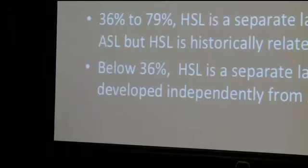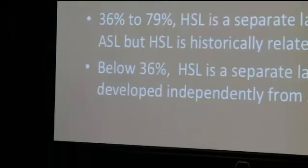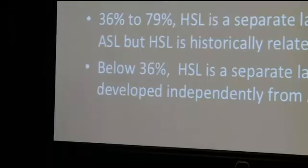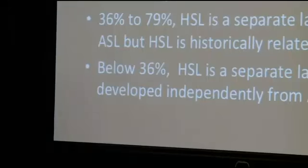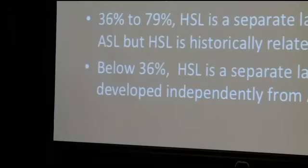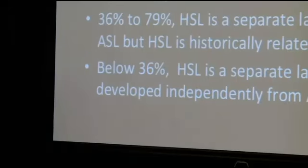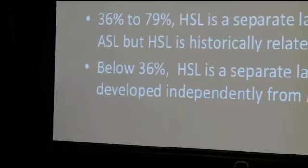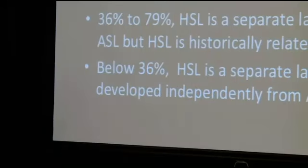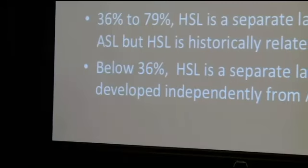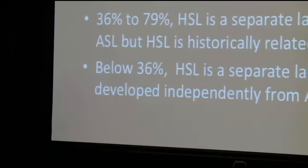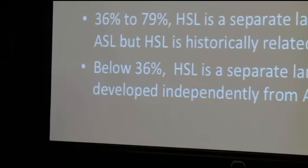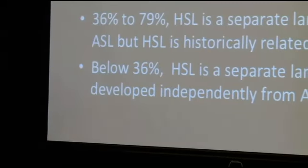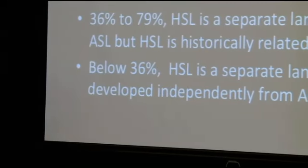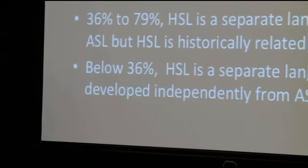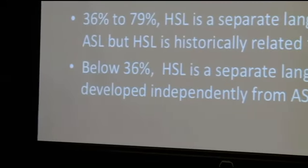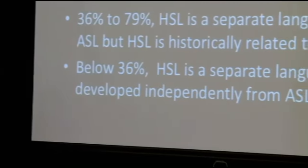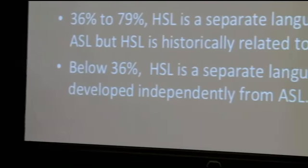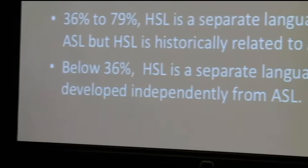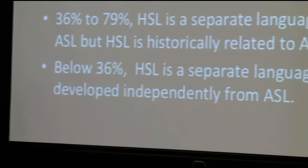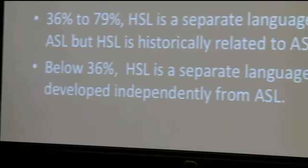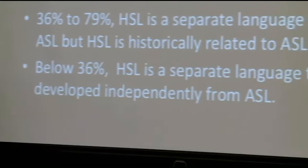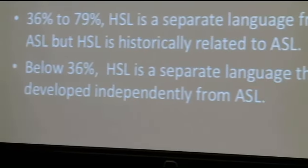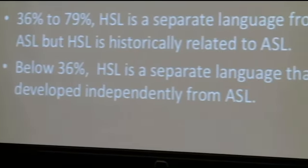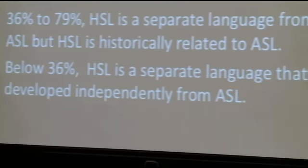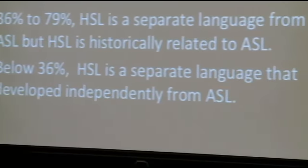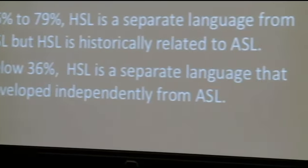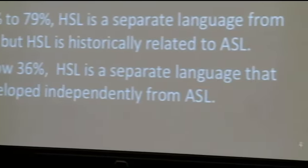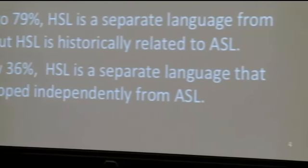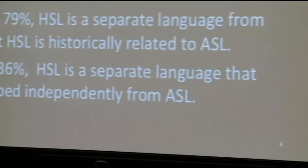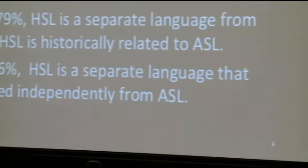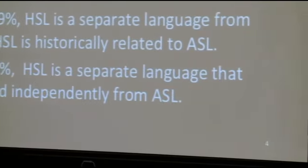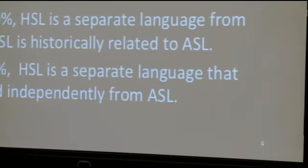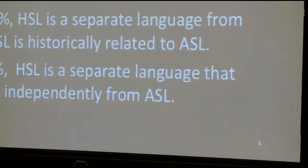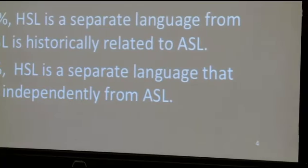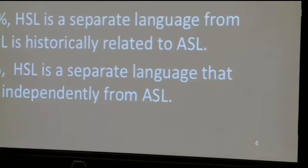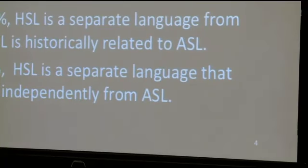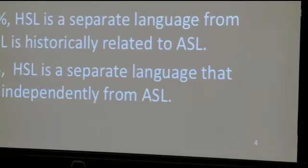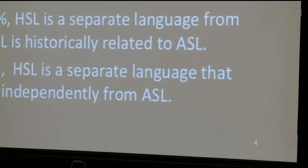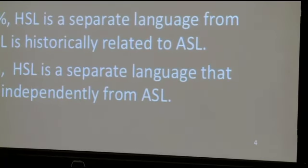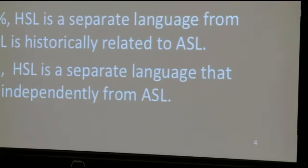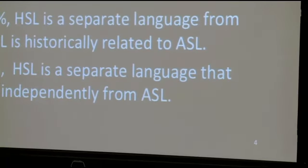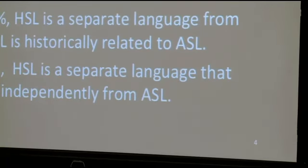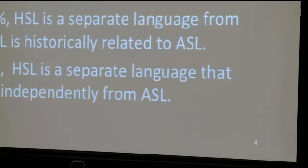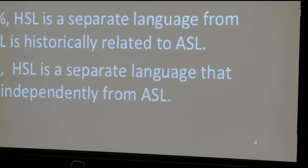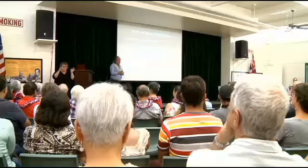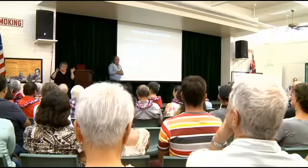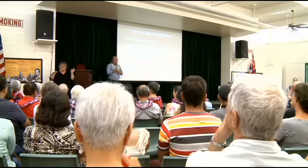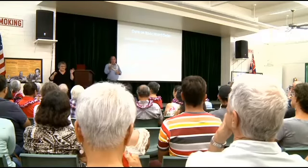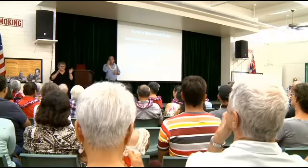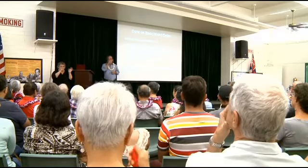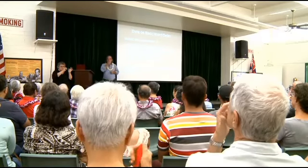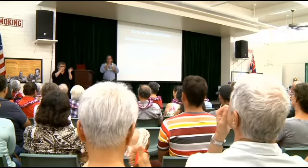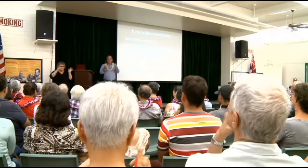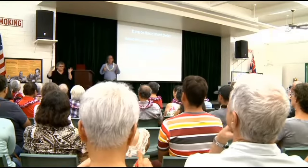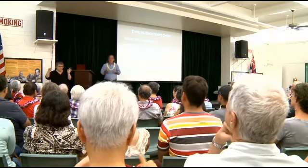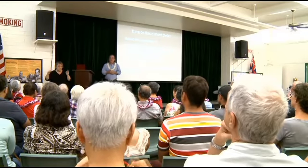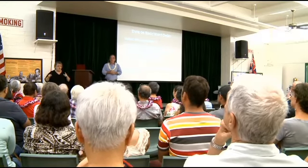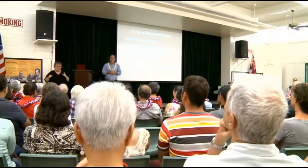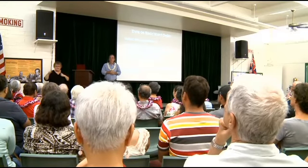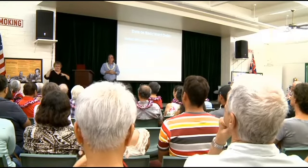But Hawaii Sign Language, or HSL, is the first new language discovered in the U.S. since the 1930s. Some